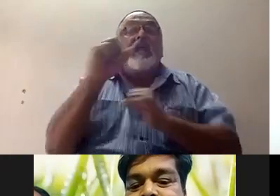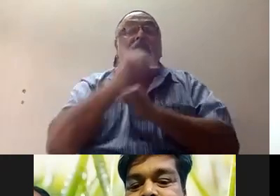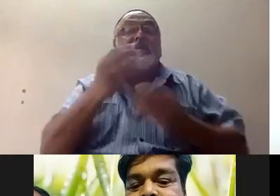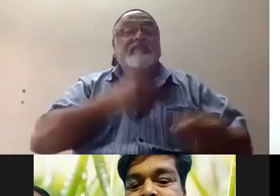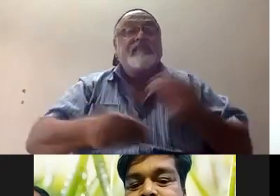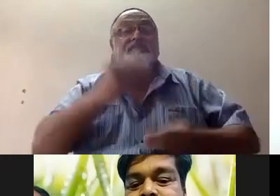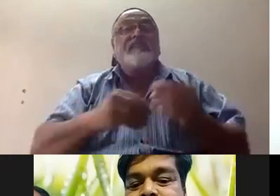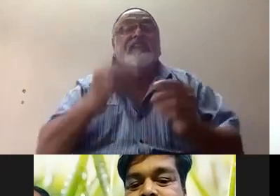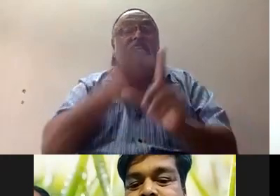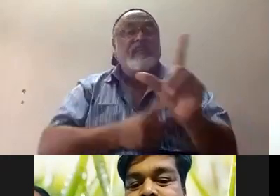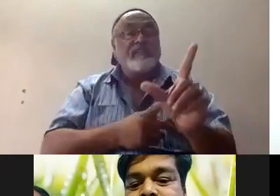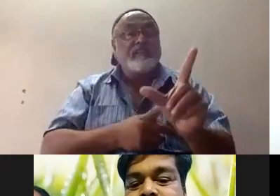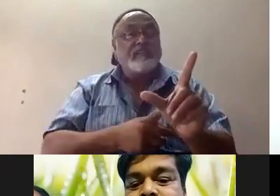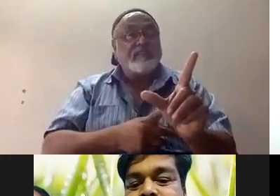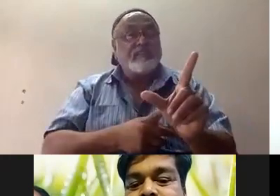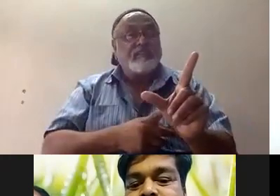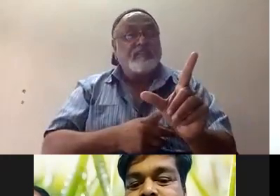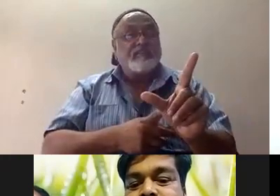DRISA Mumbai.